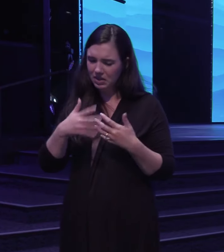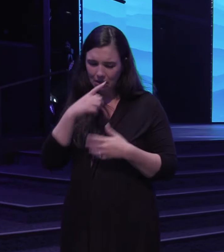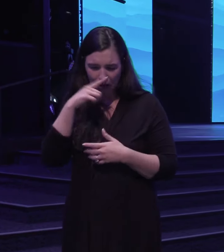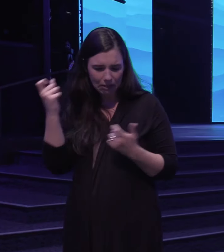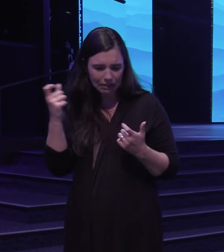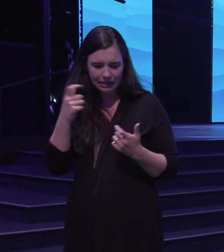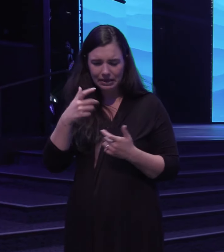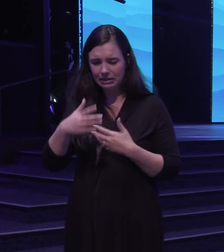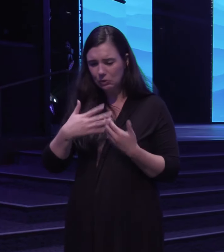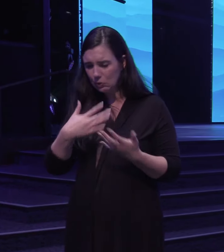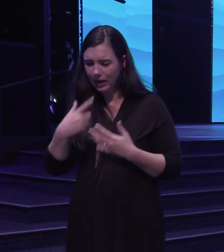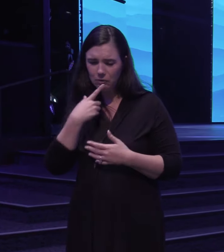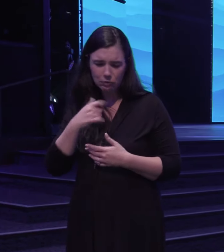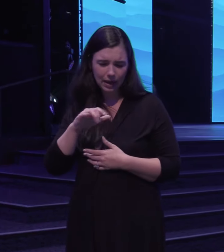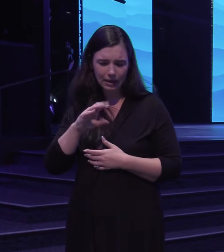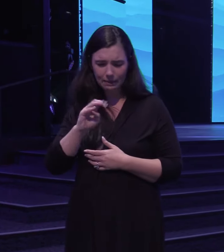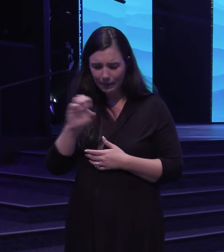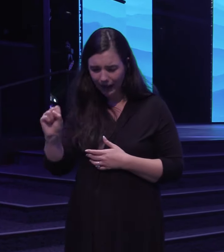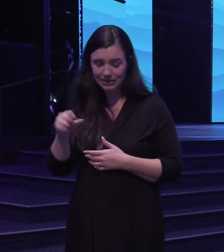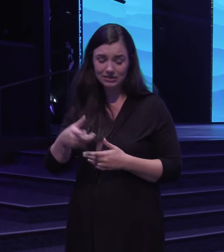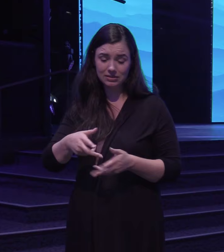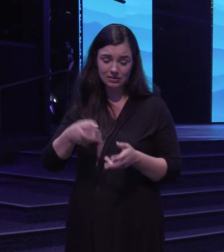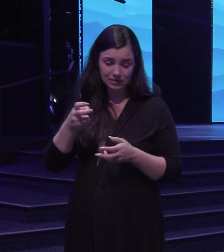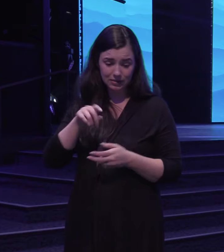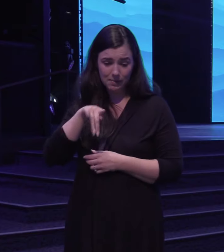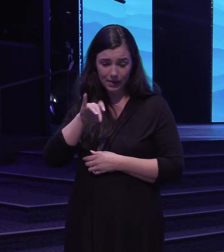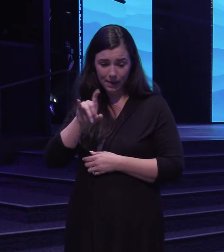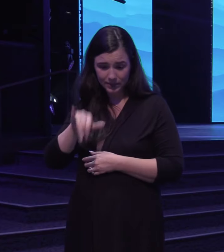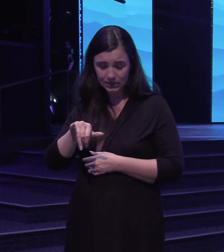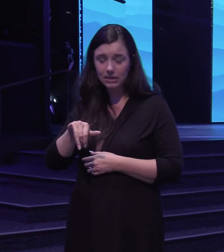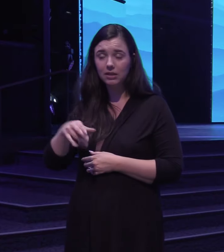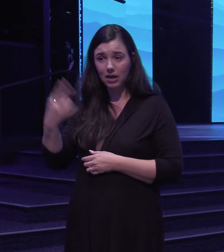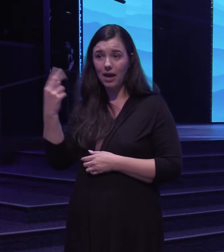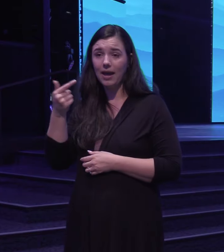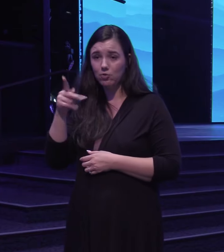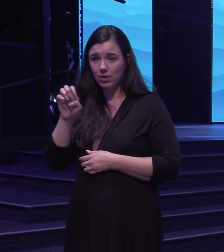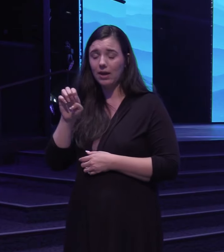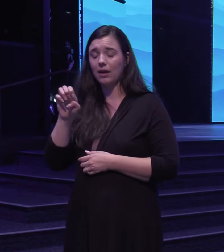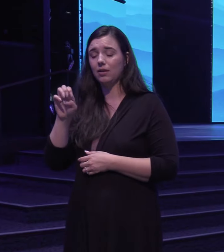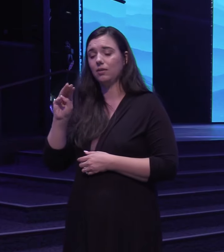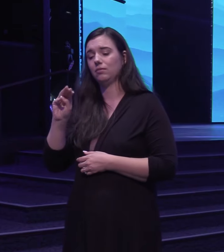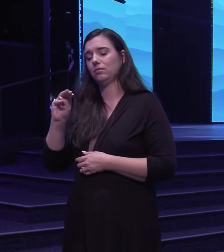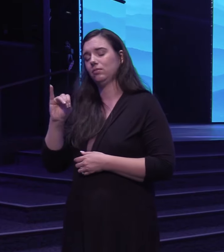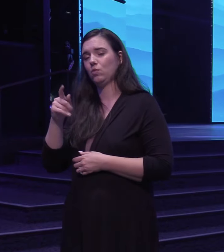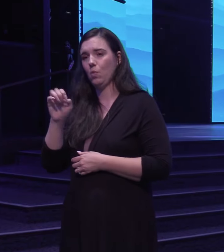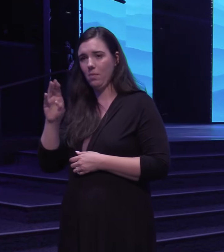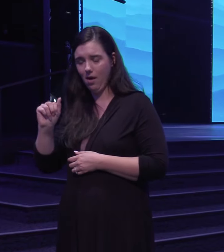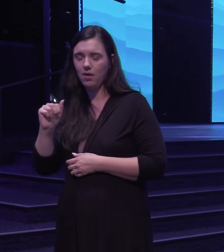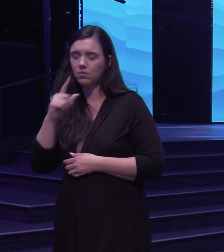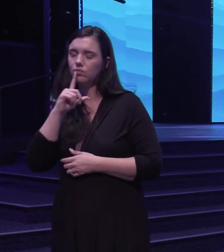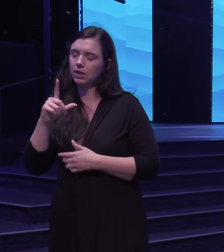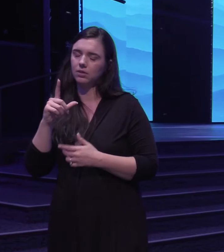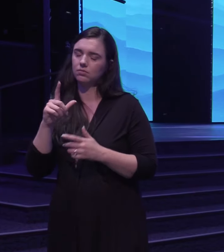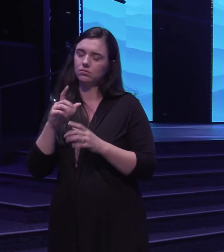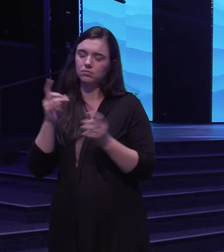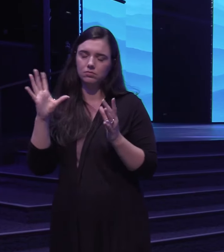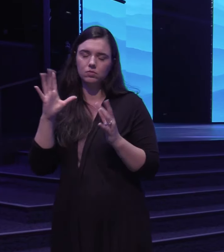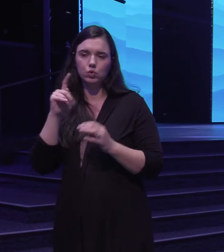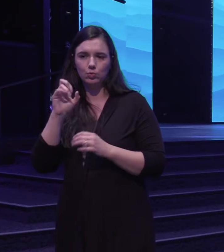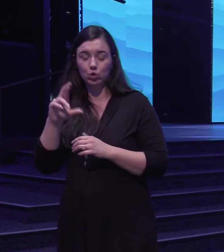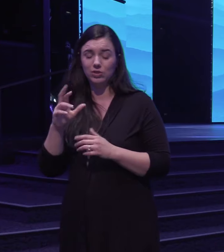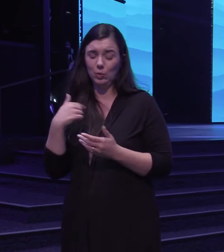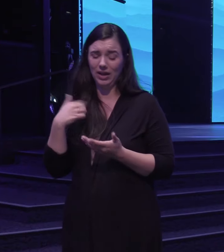mass. Took a biopsy, it came back high-grade glioma, a very malignant tumor. And I took out as